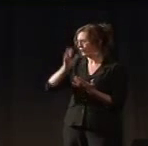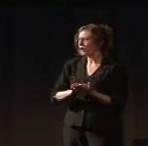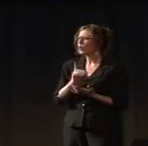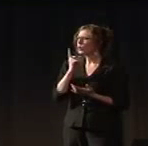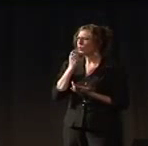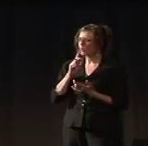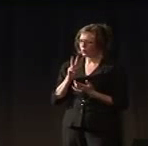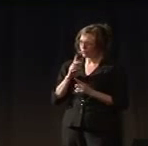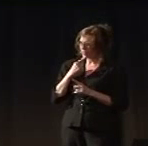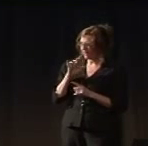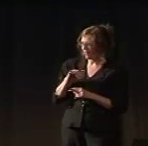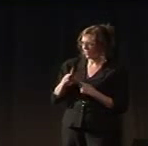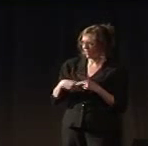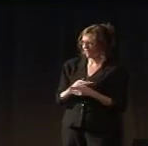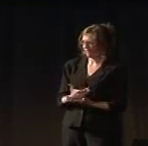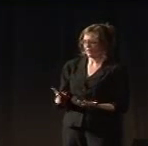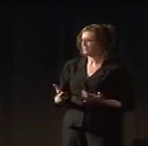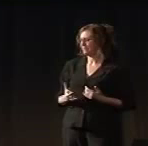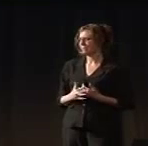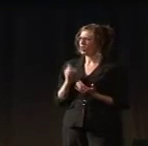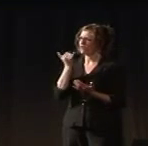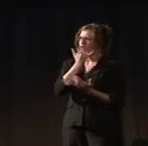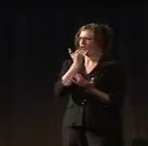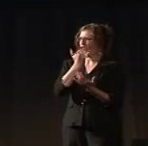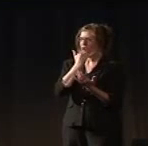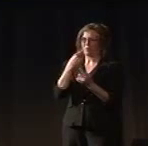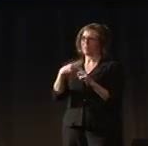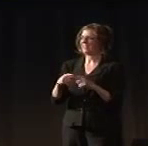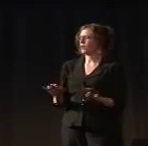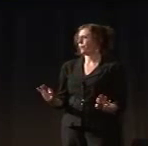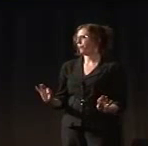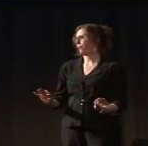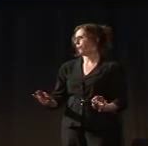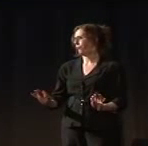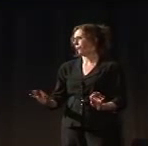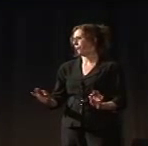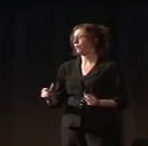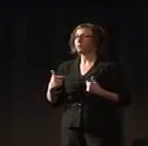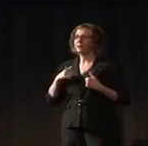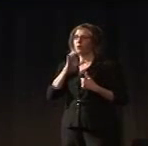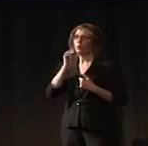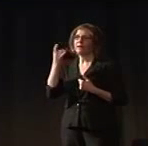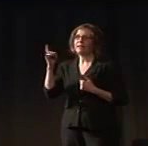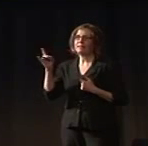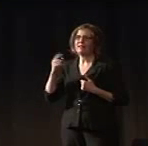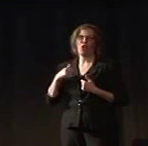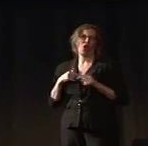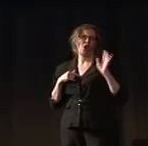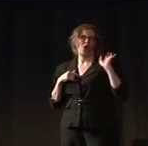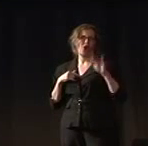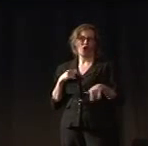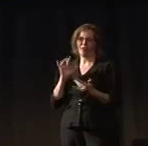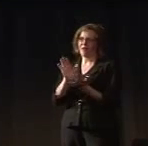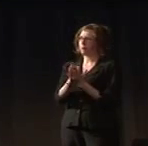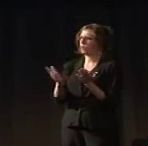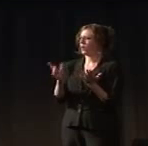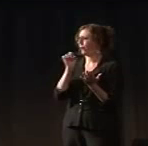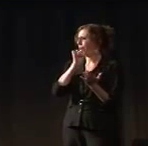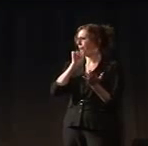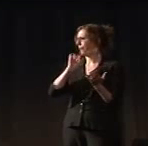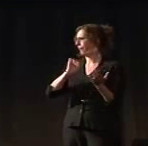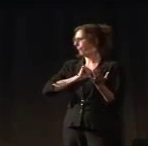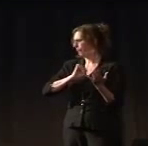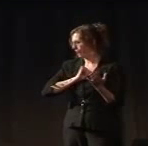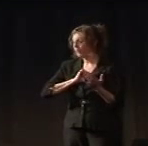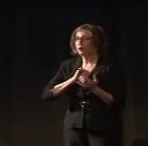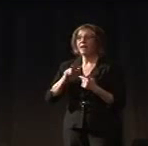ridiculous thing? It was not just wrong, but trivially so. My 18-year-old self convinced myself with no trouble. I read it again about a year and a half